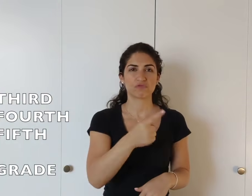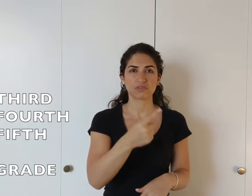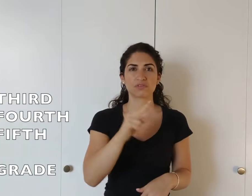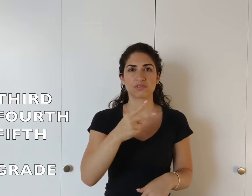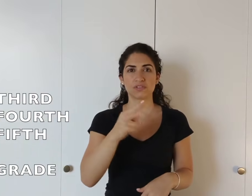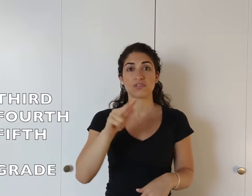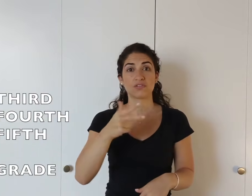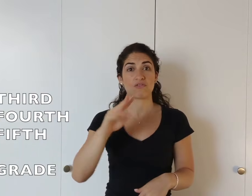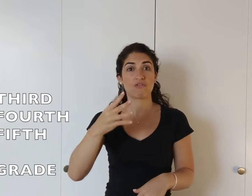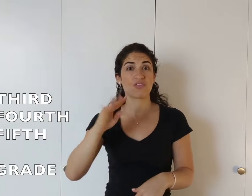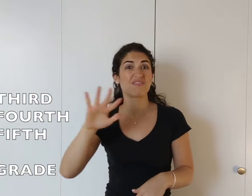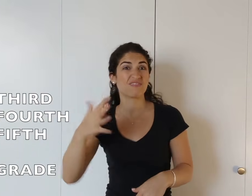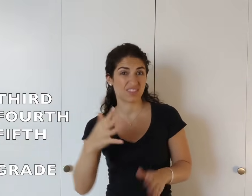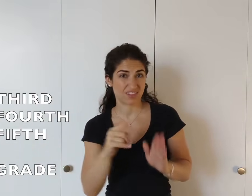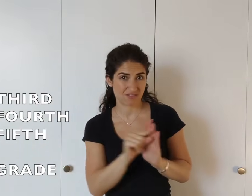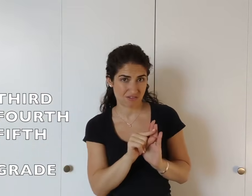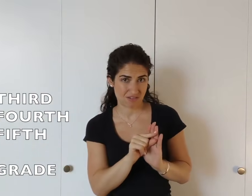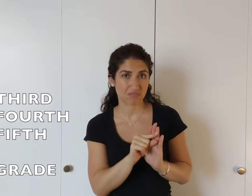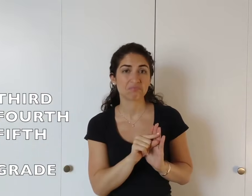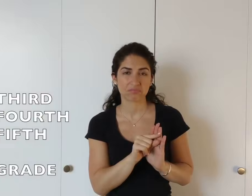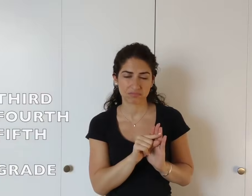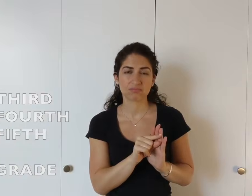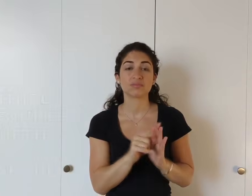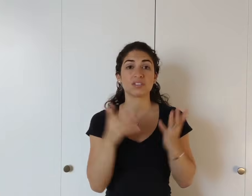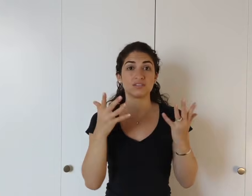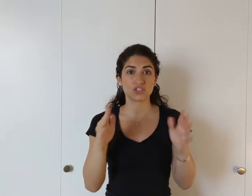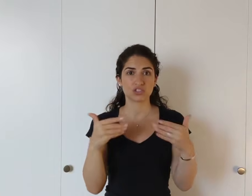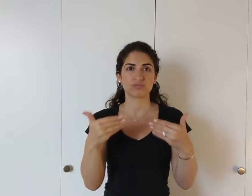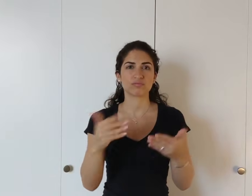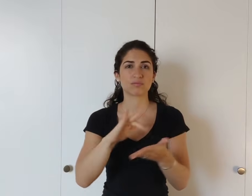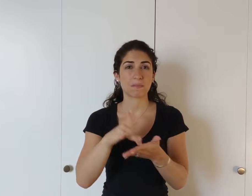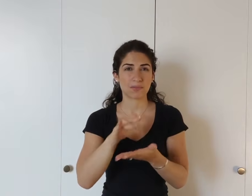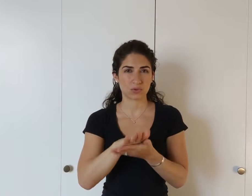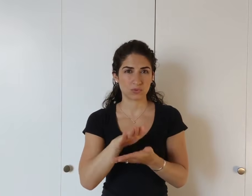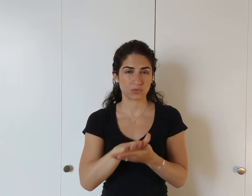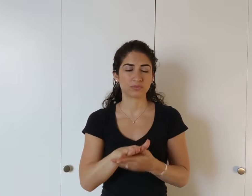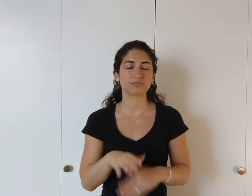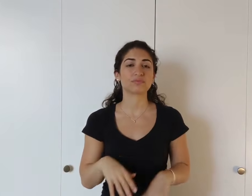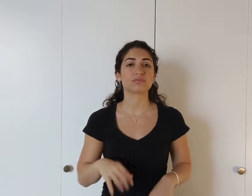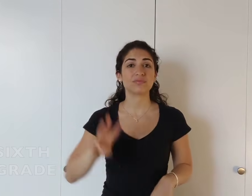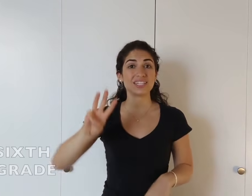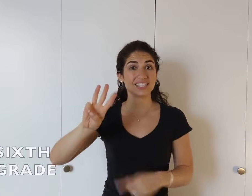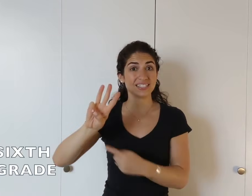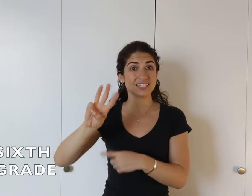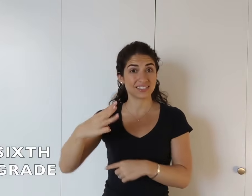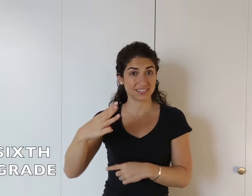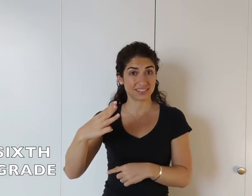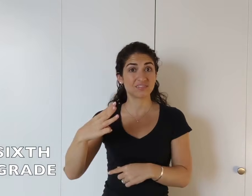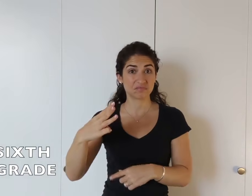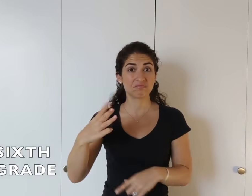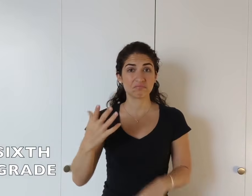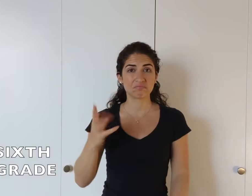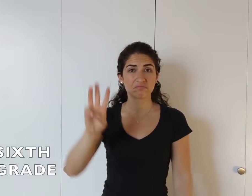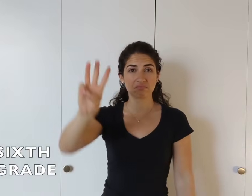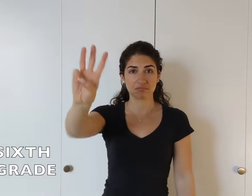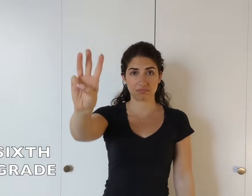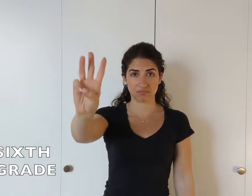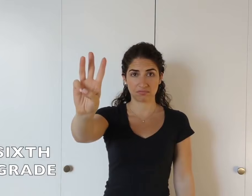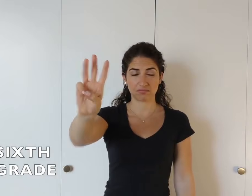in elementary school, first through fifth grade. And then you go on to middle school. Sixth, so it's a 6,